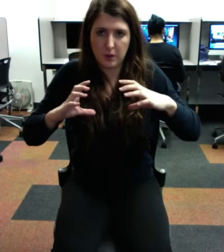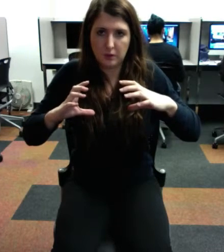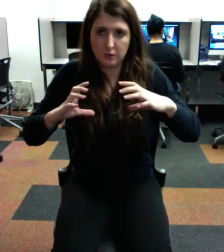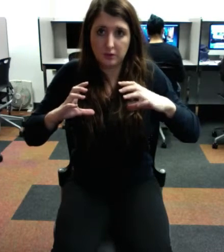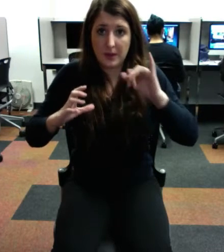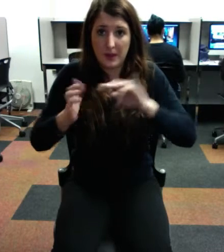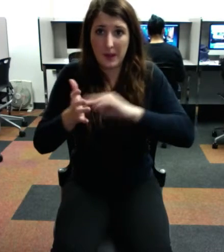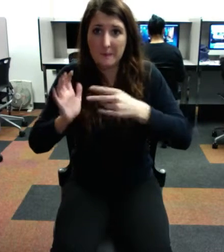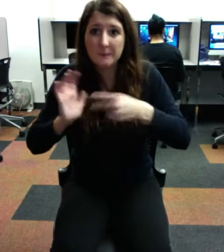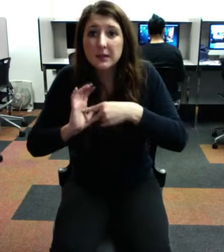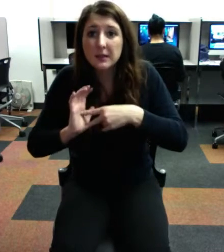normal.